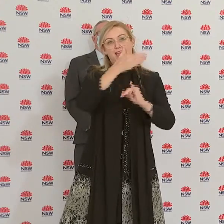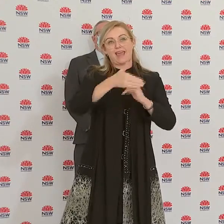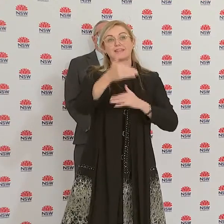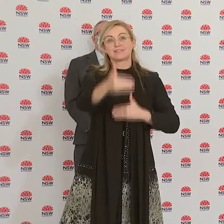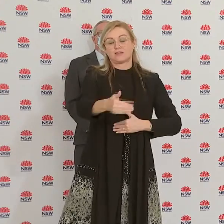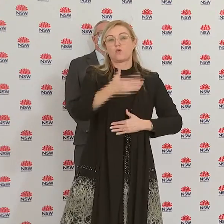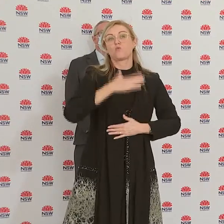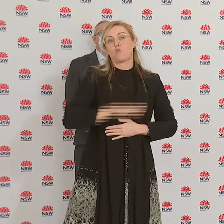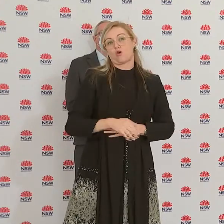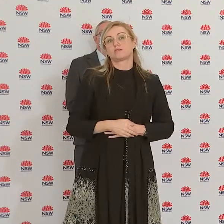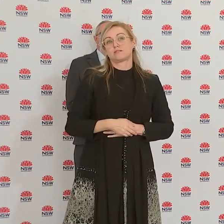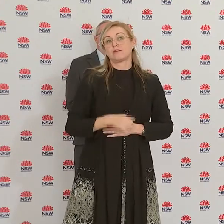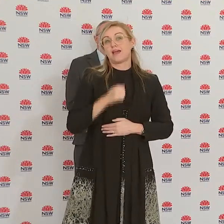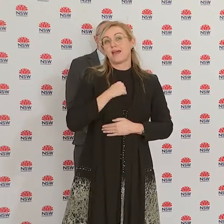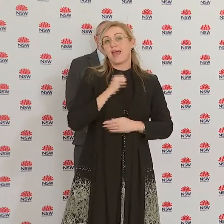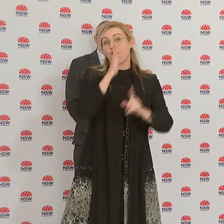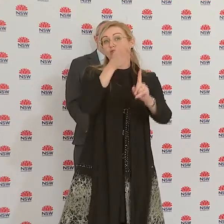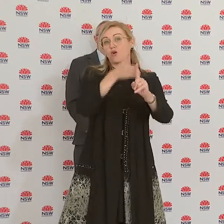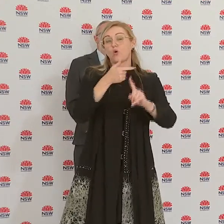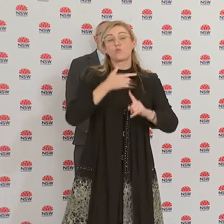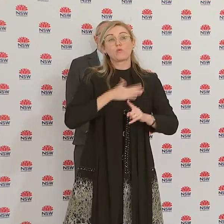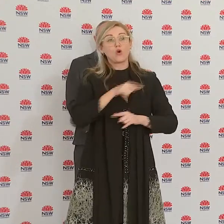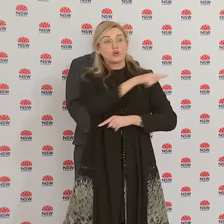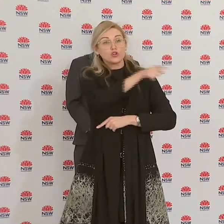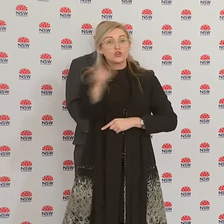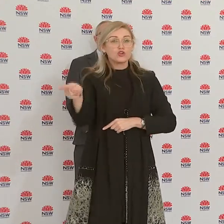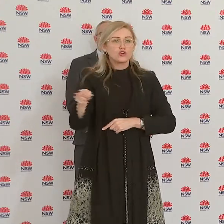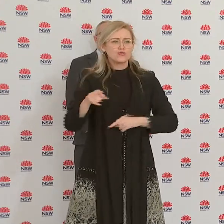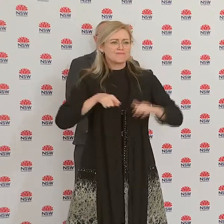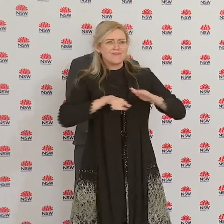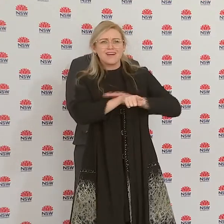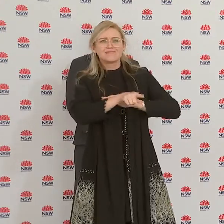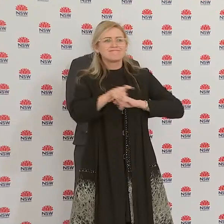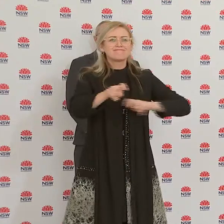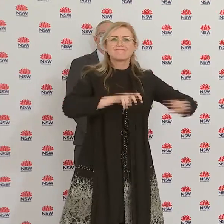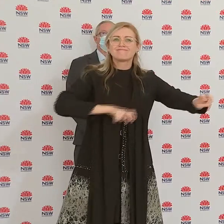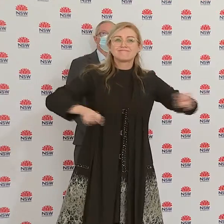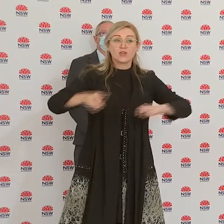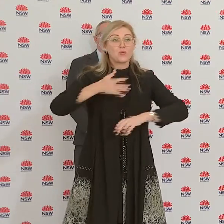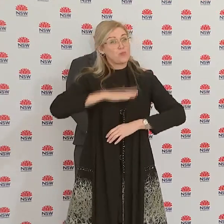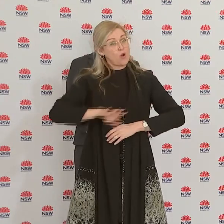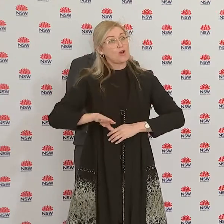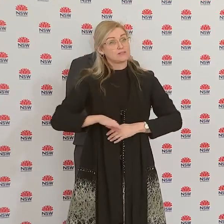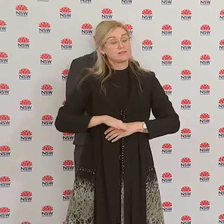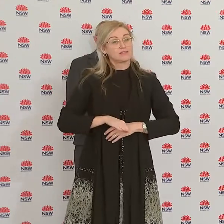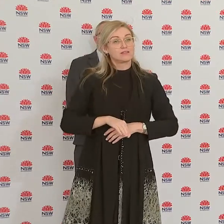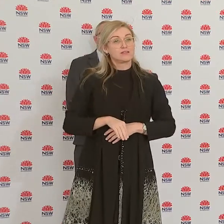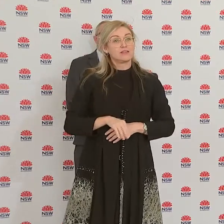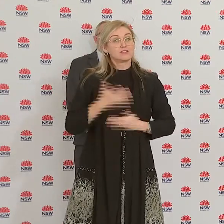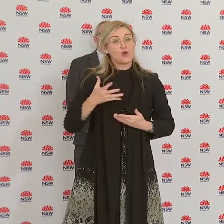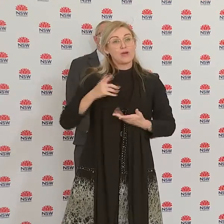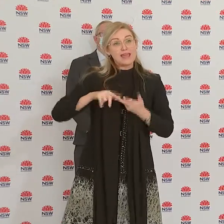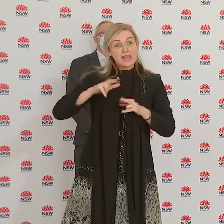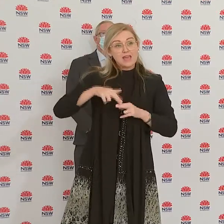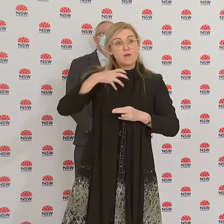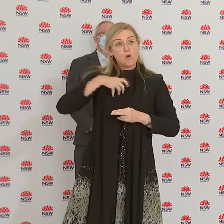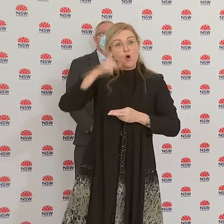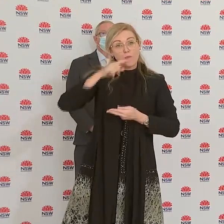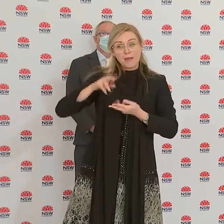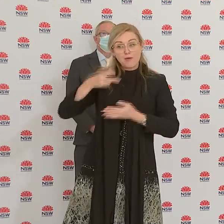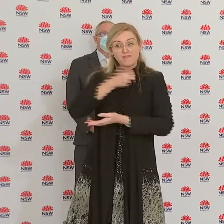is for us to live as safely and as freely as possible. And the higher the vaccination rate, the greater options we have to getting